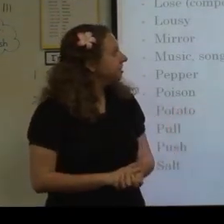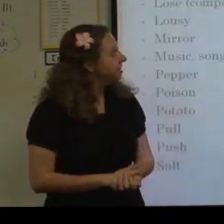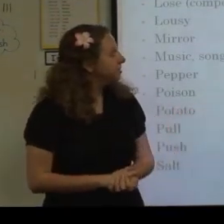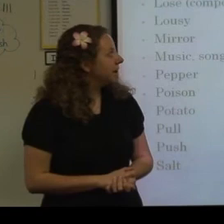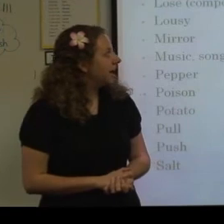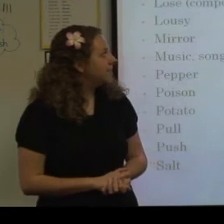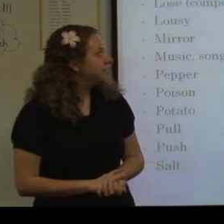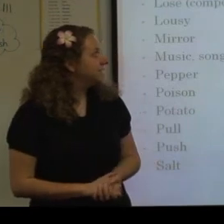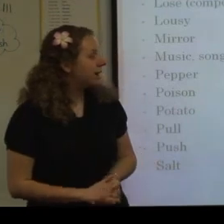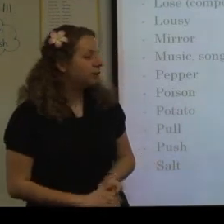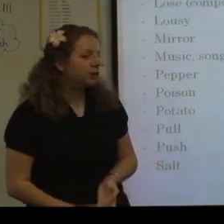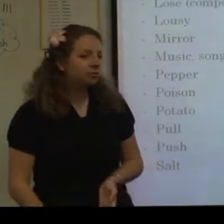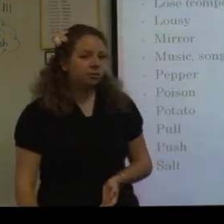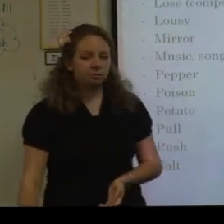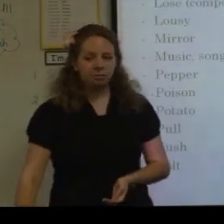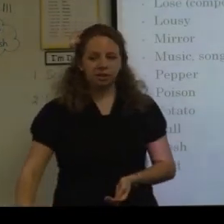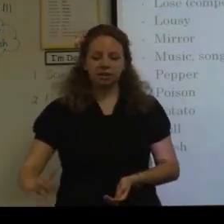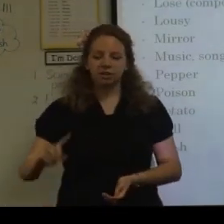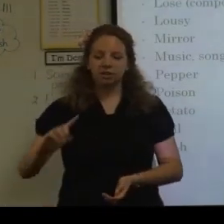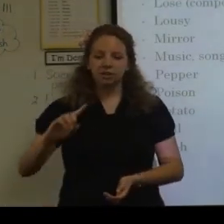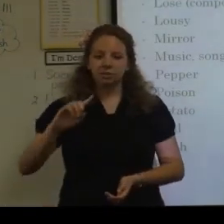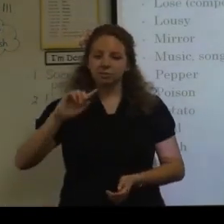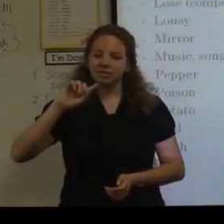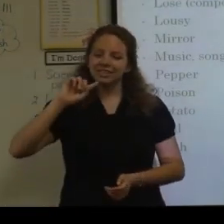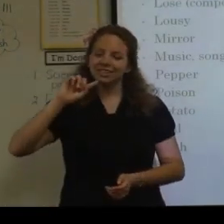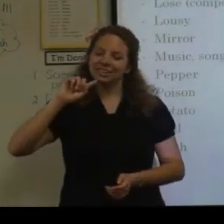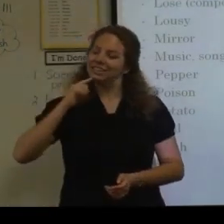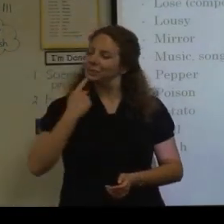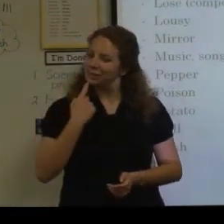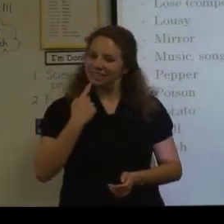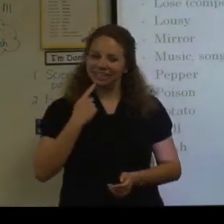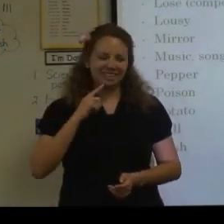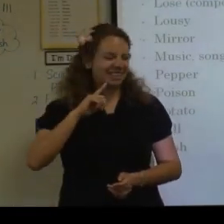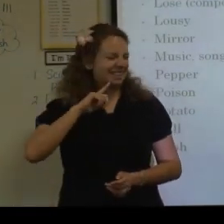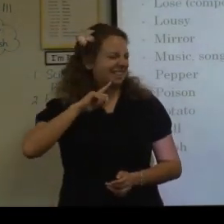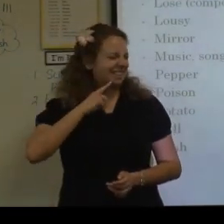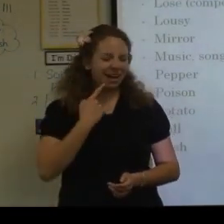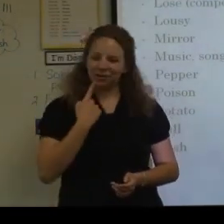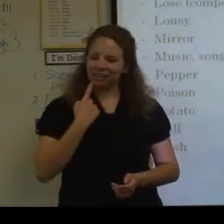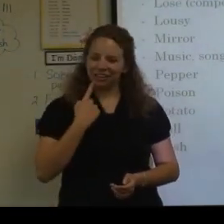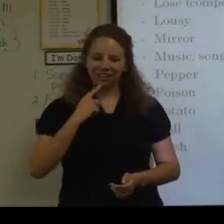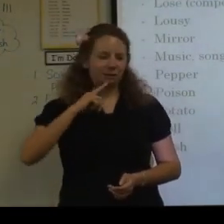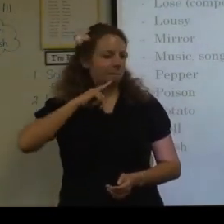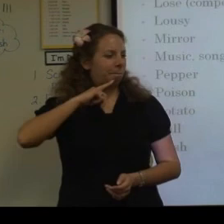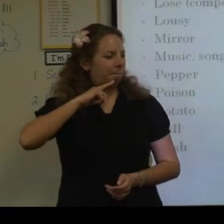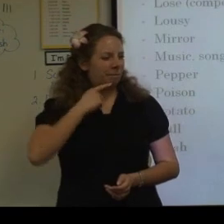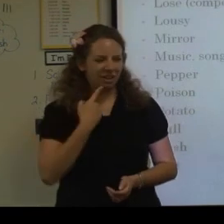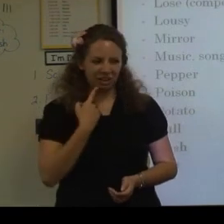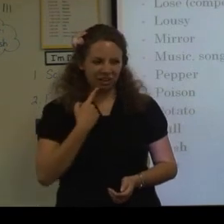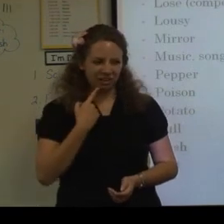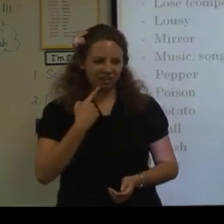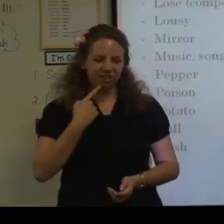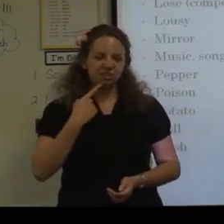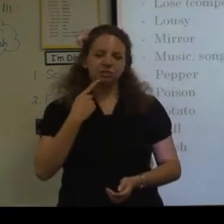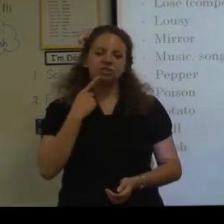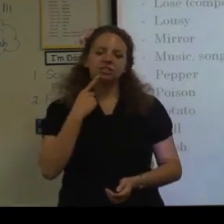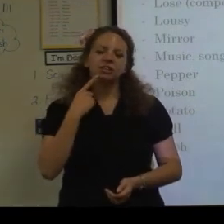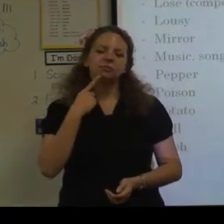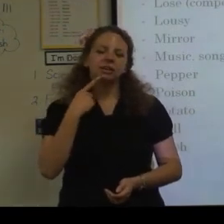And then we have sour or bitter. So it's here and it twists. It's like sour or bitter. So it's just like right